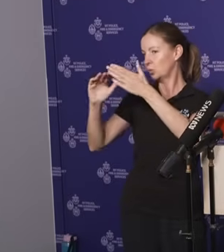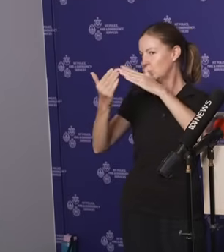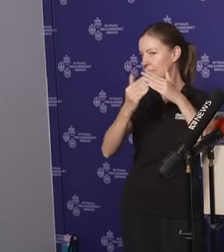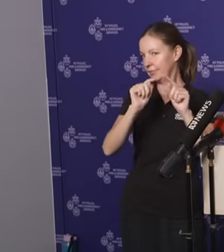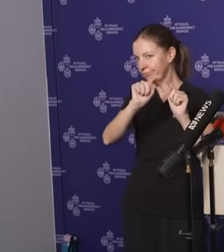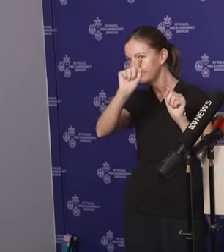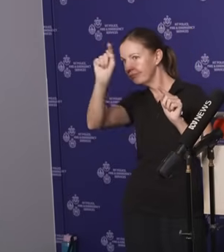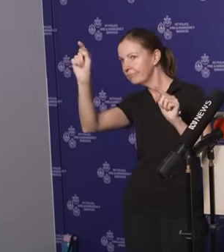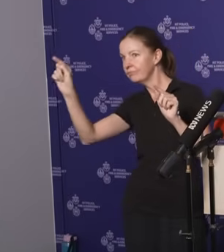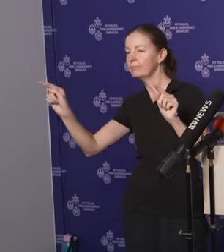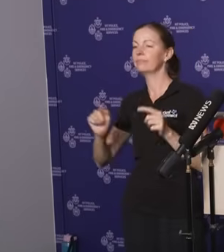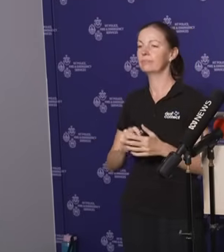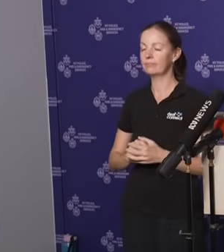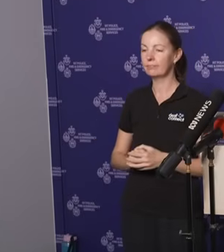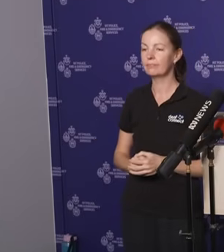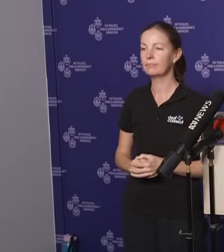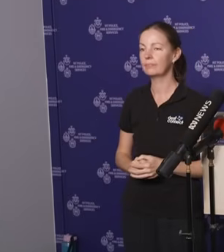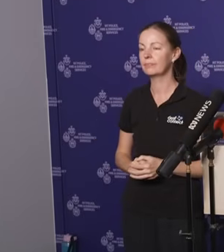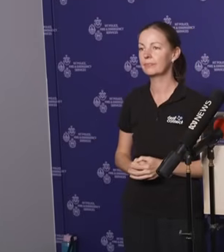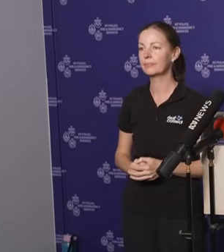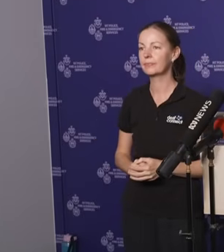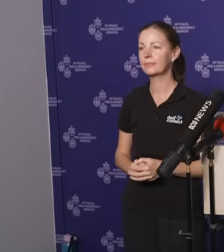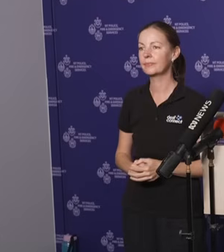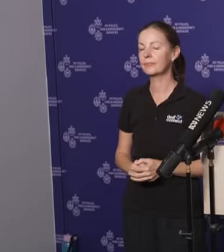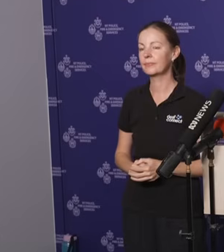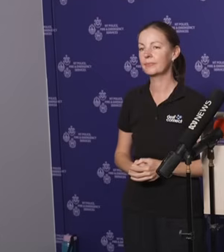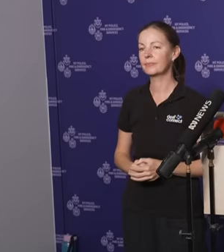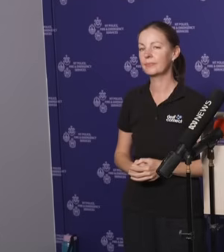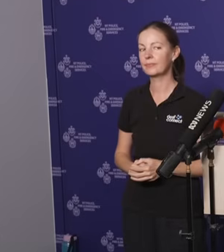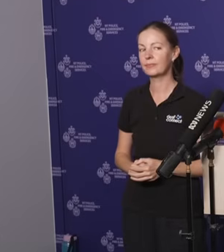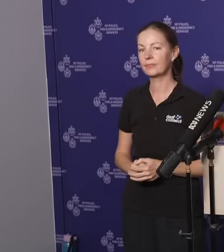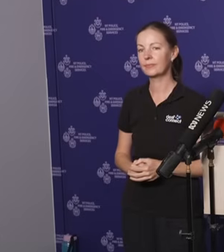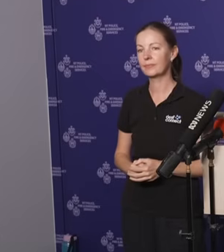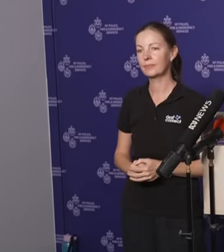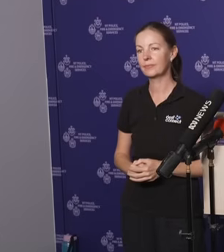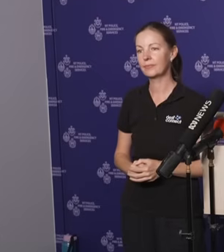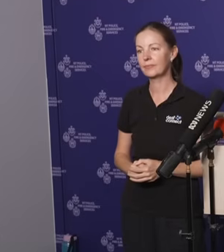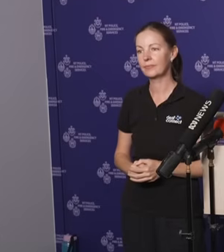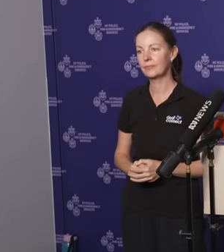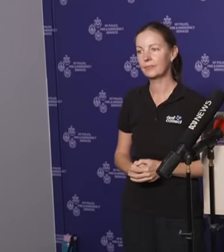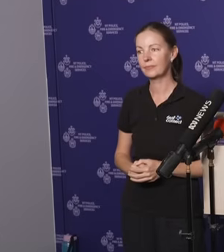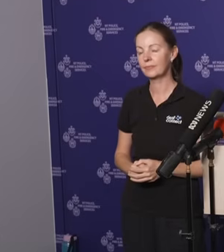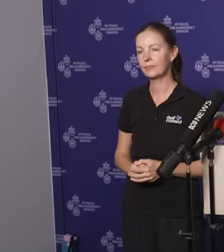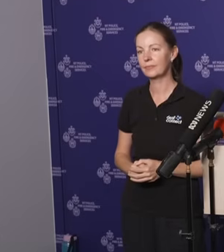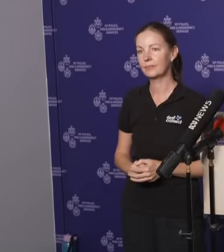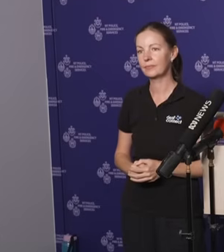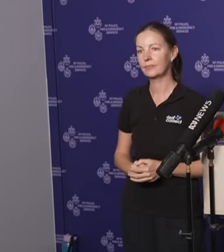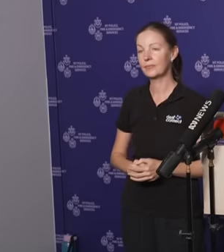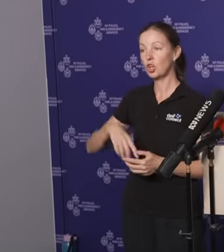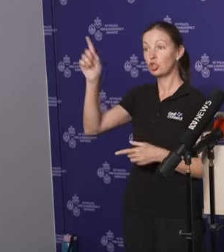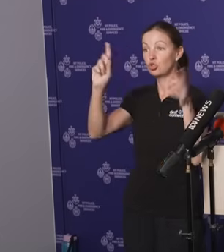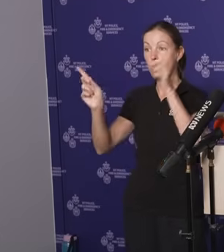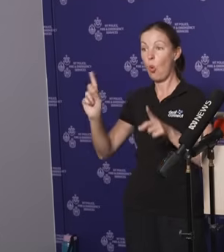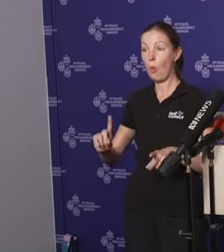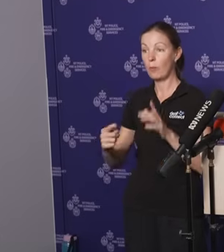onitaga. Dra abramai abramai ingati pagata. And I'm flood ibra. A storm tide of